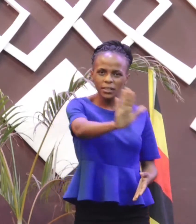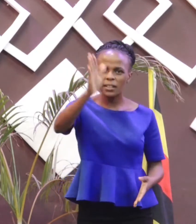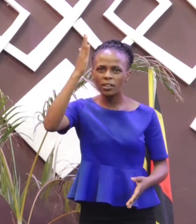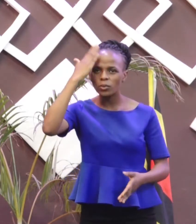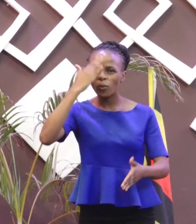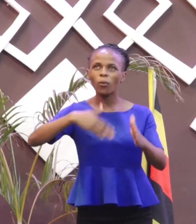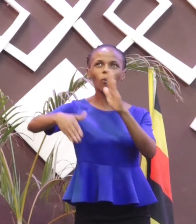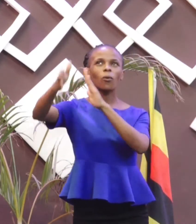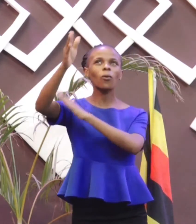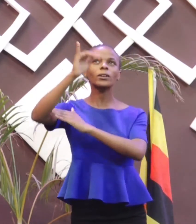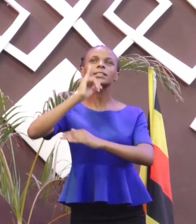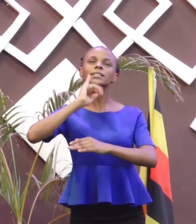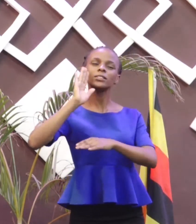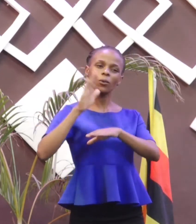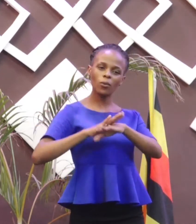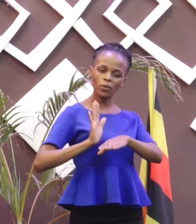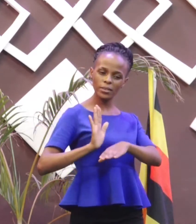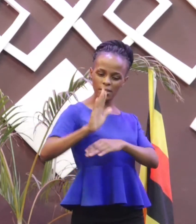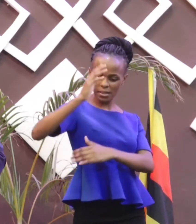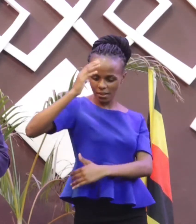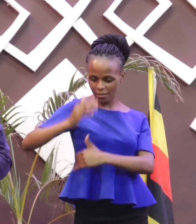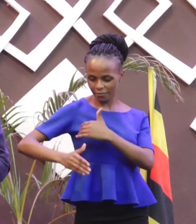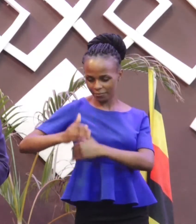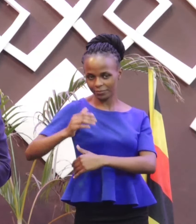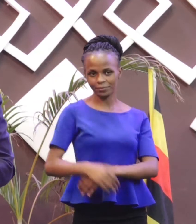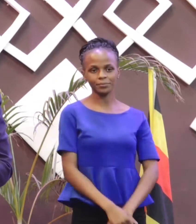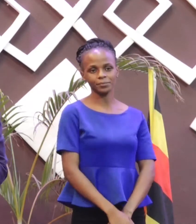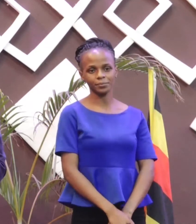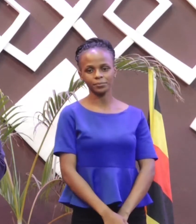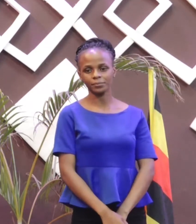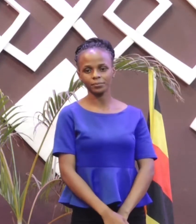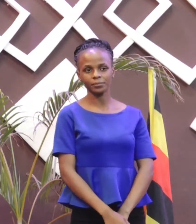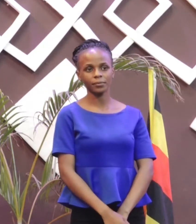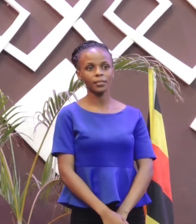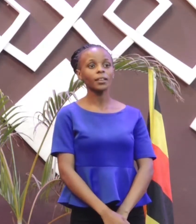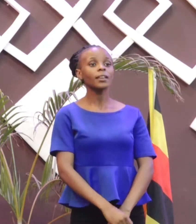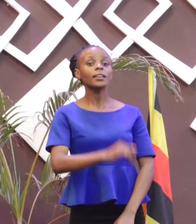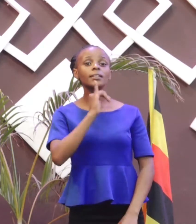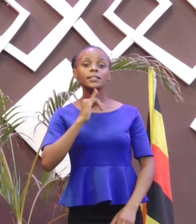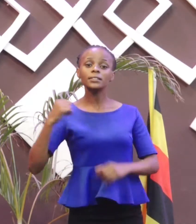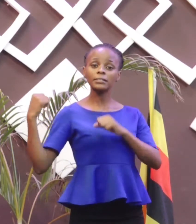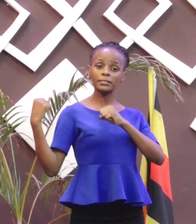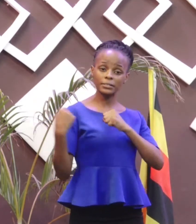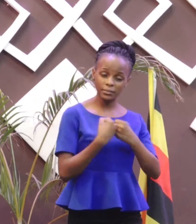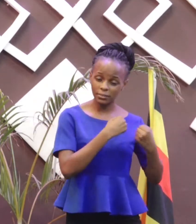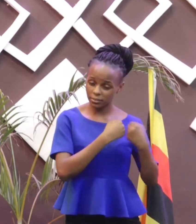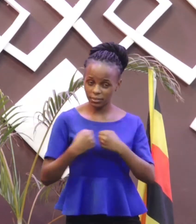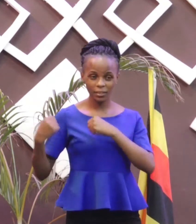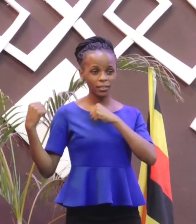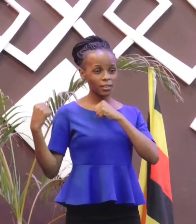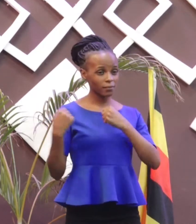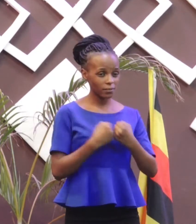their side. Kubanga bakimanyidde ddala nti Katonda ali ku ludda lwabwe. It is a fighting generation.